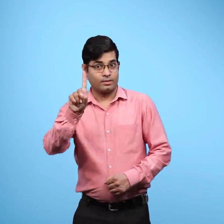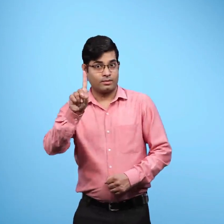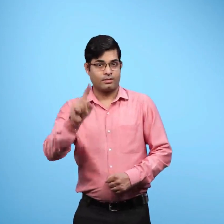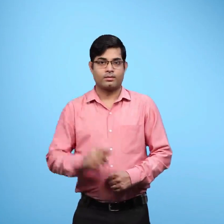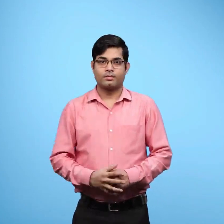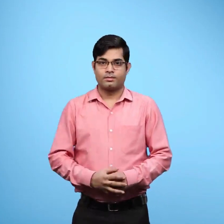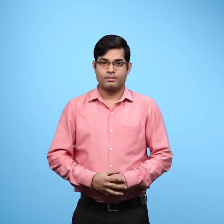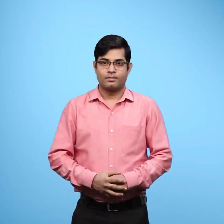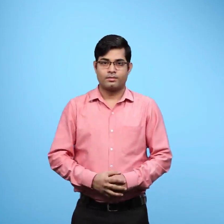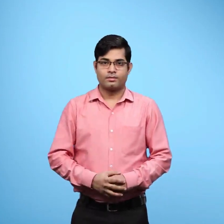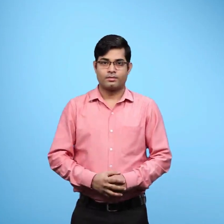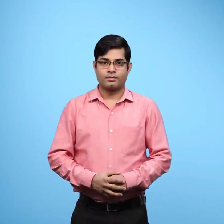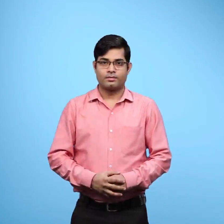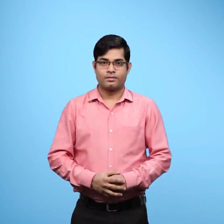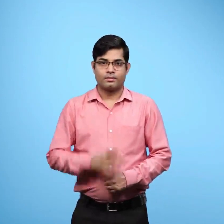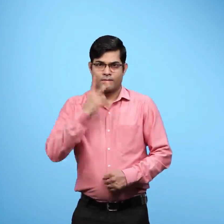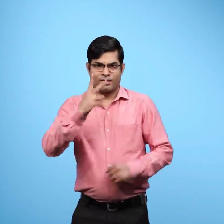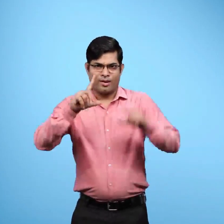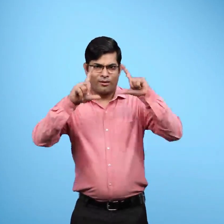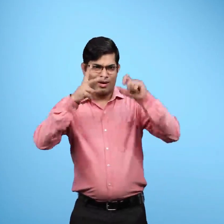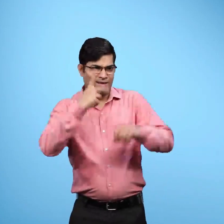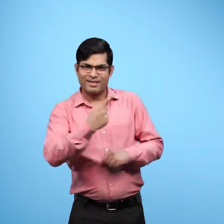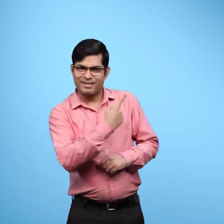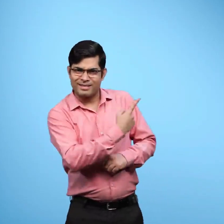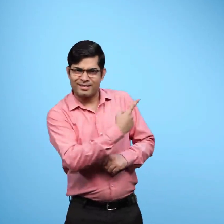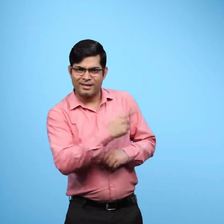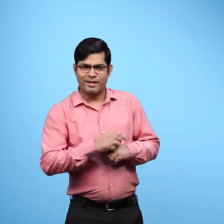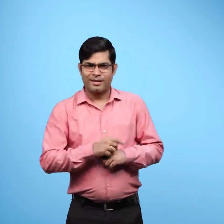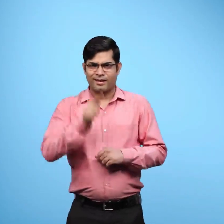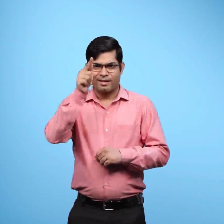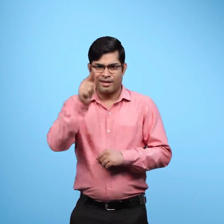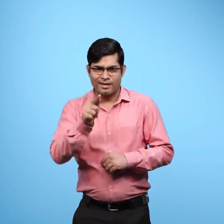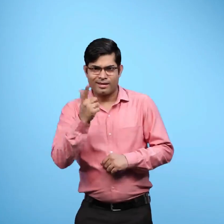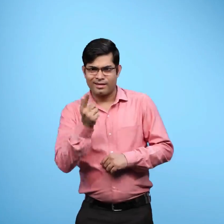Instruction 1. Look for different types of lines.